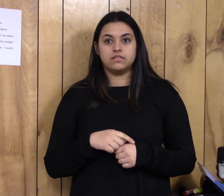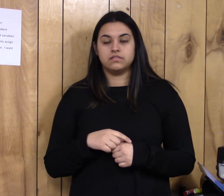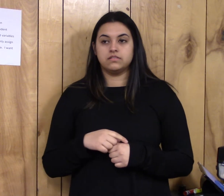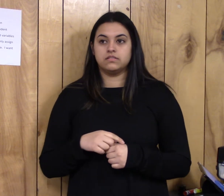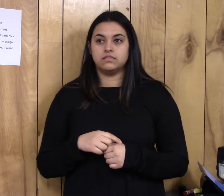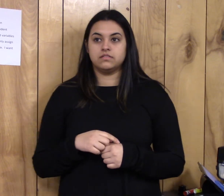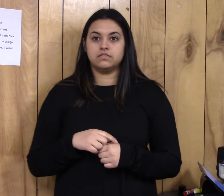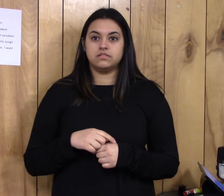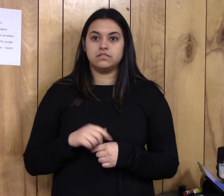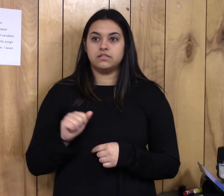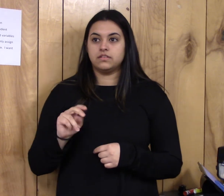Anthony Papa,